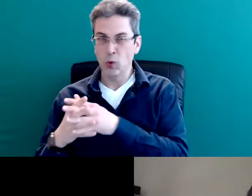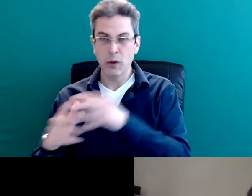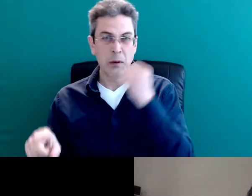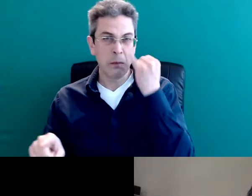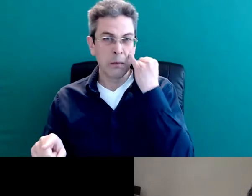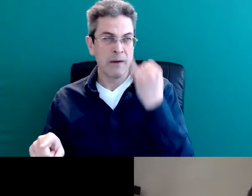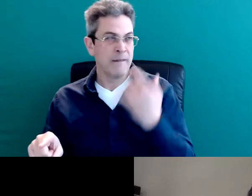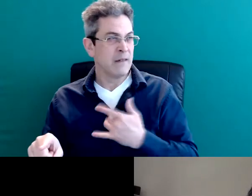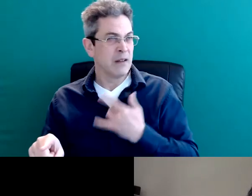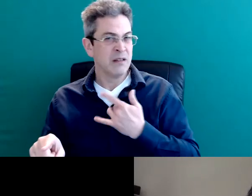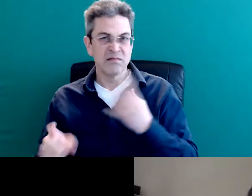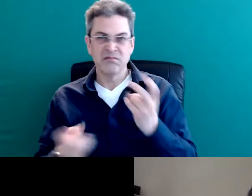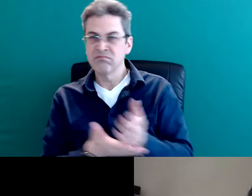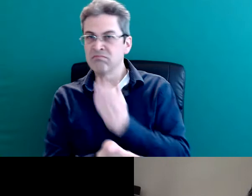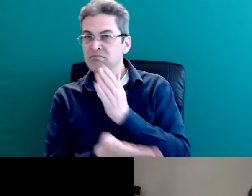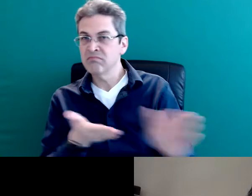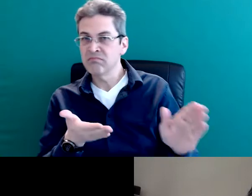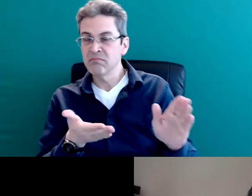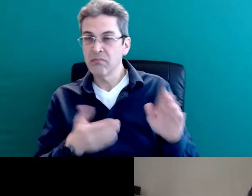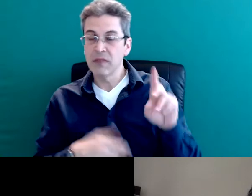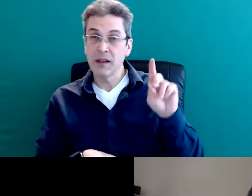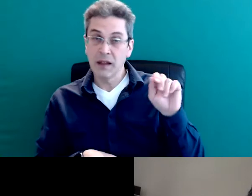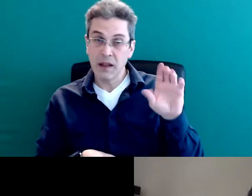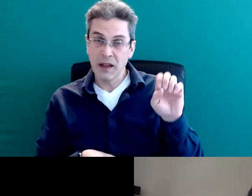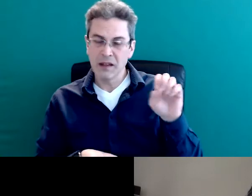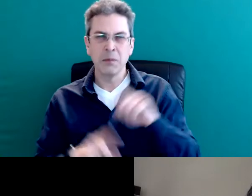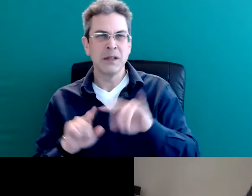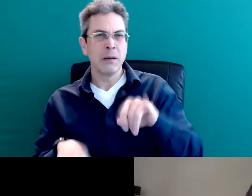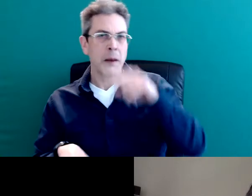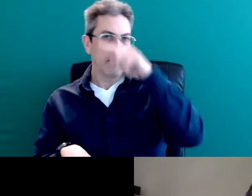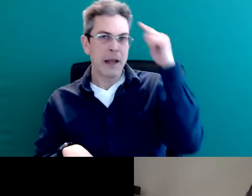much erased, not only in disability history, but in Black history as well.